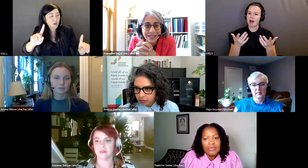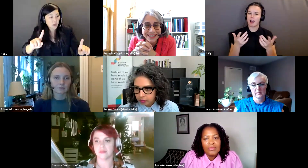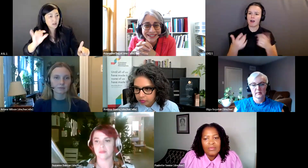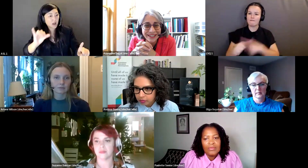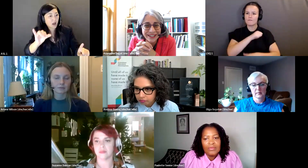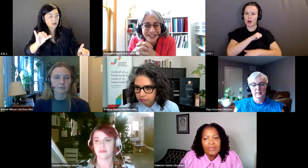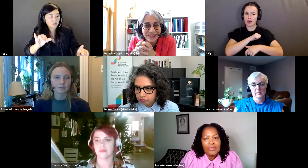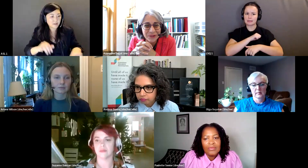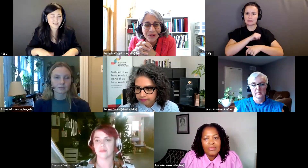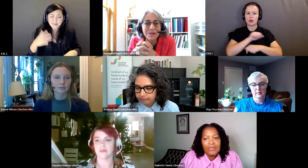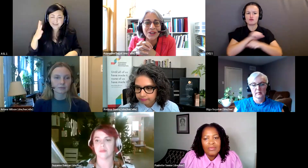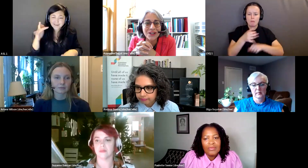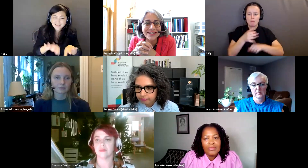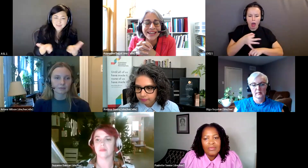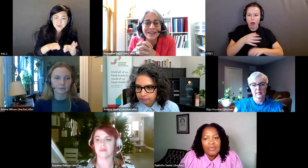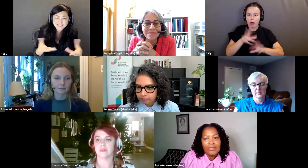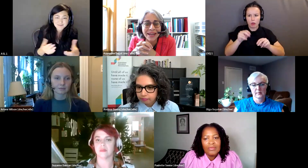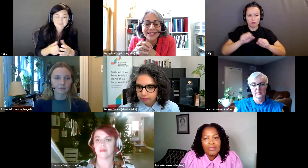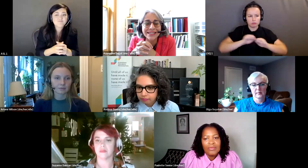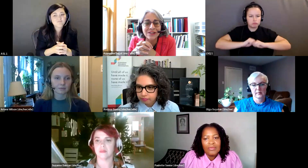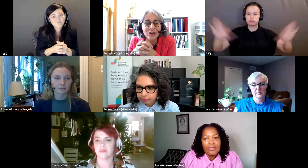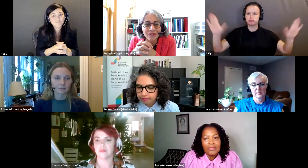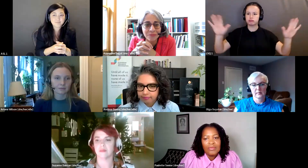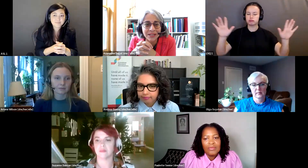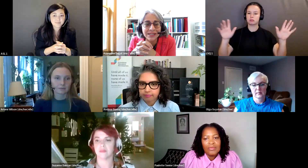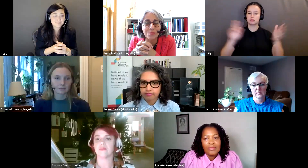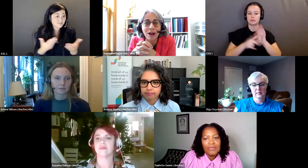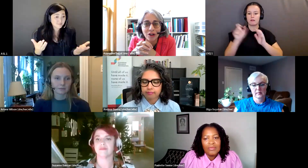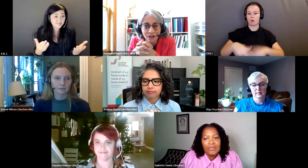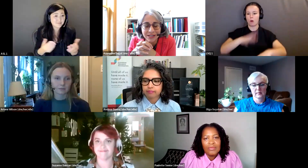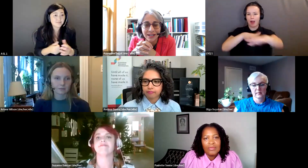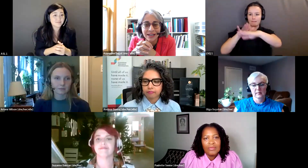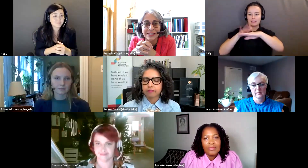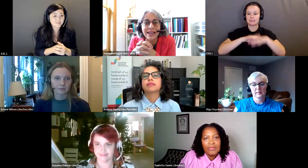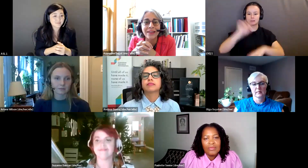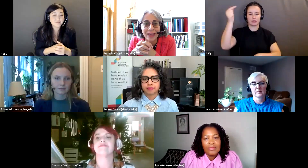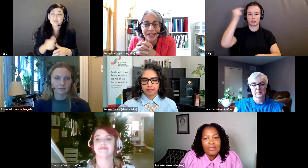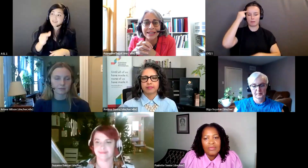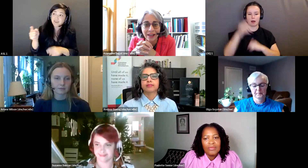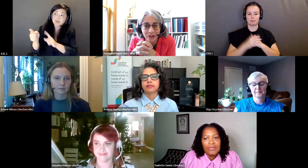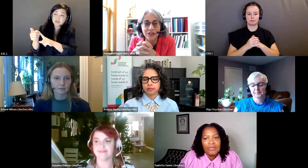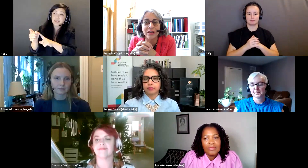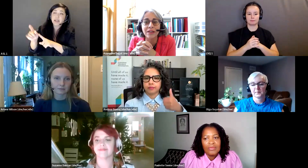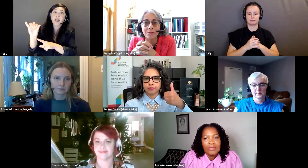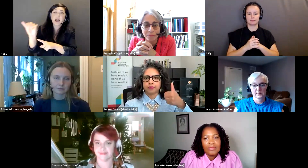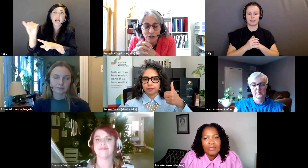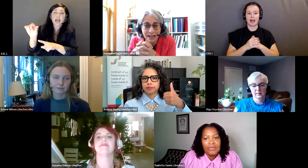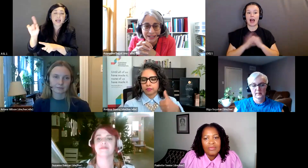does it matter? Well, because it makes governments prioritize that